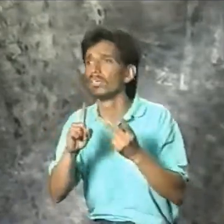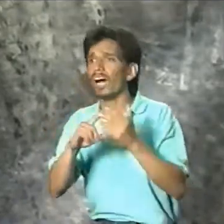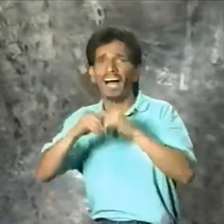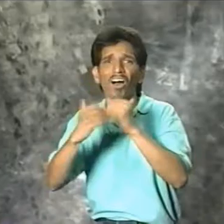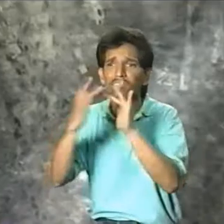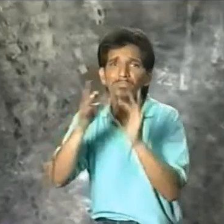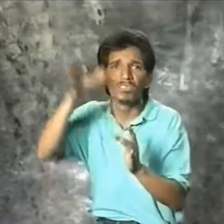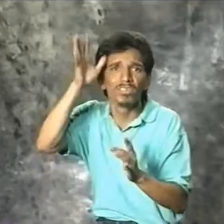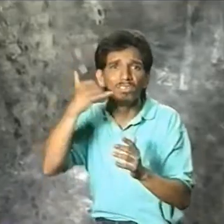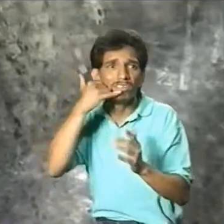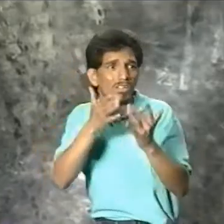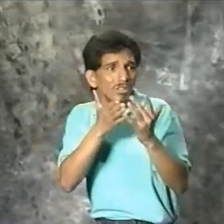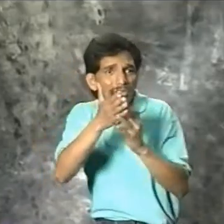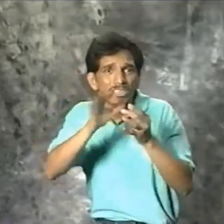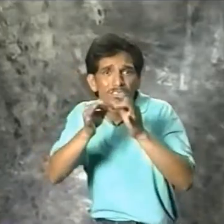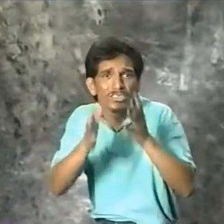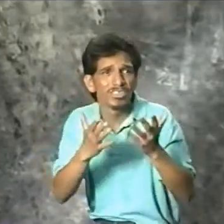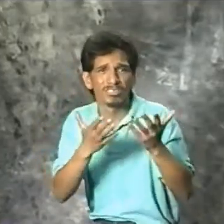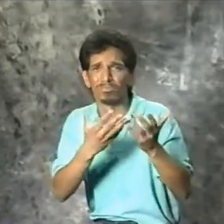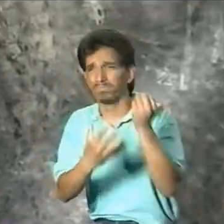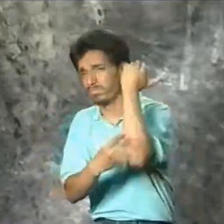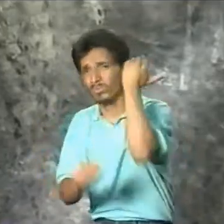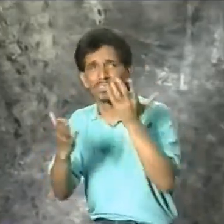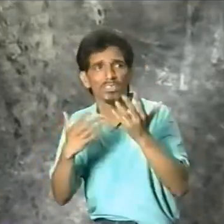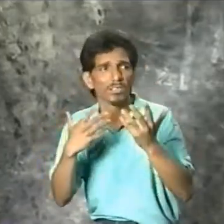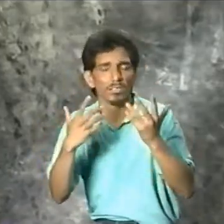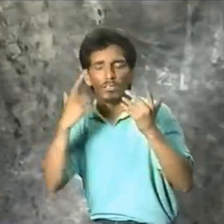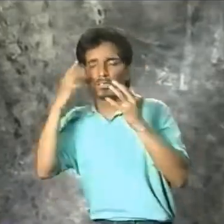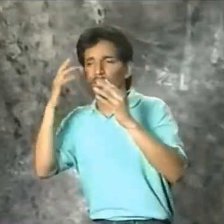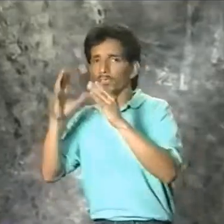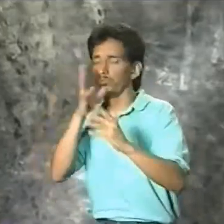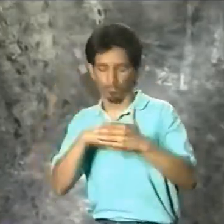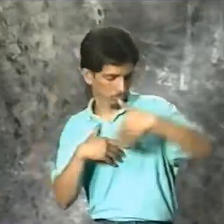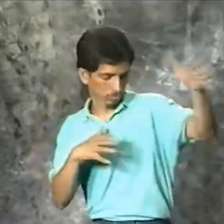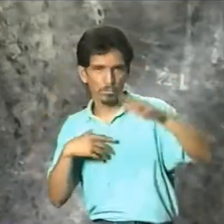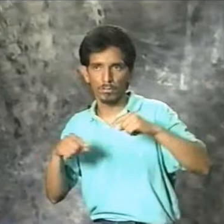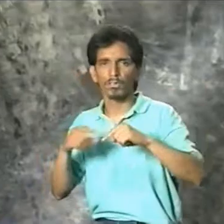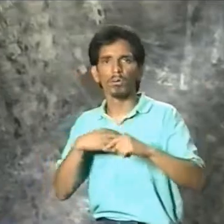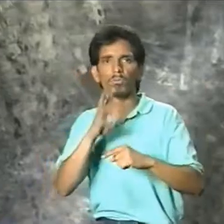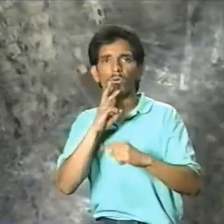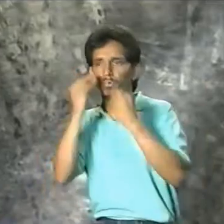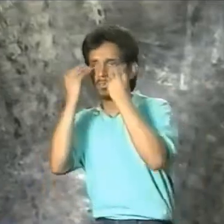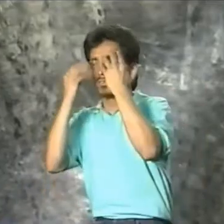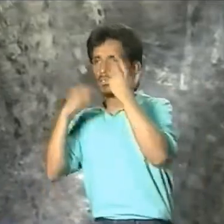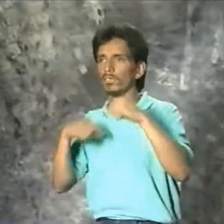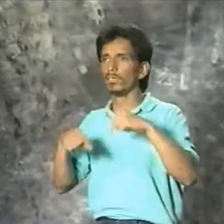little money, and I didn't know how to contact my parents or get an interpreter. You know, it just